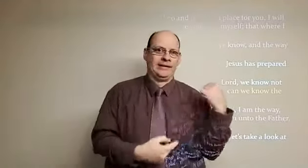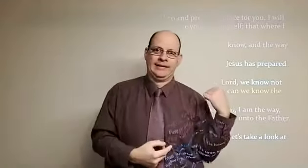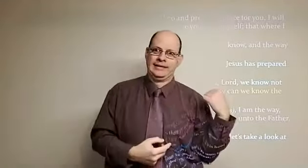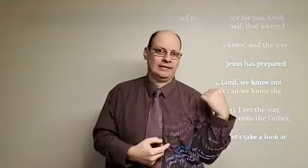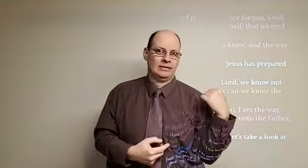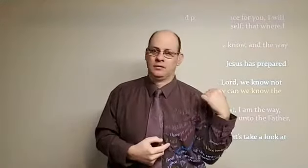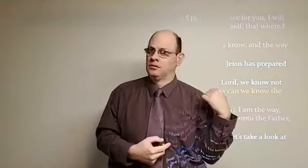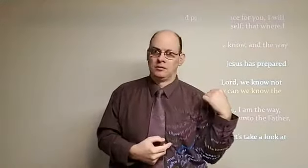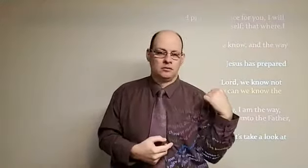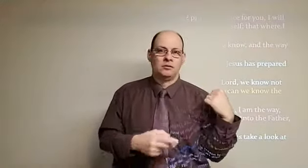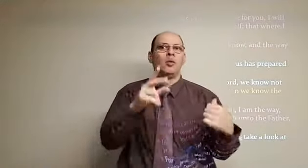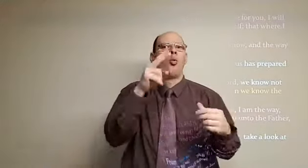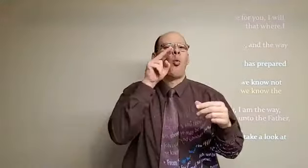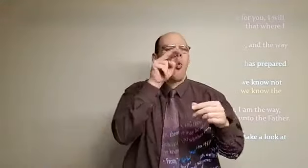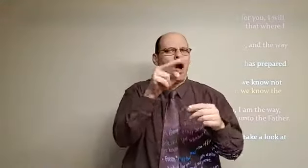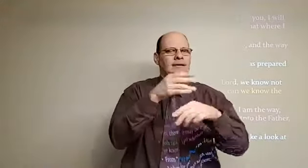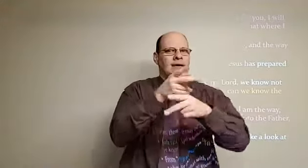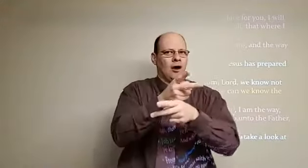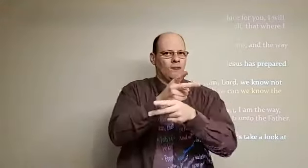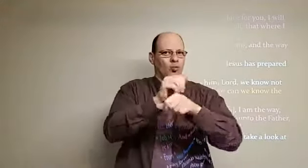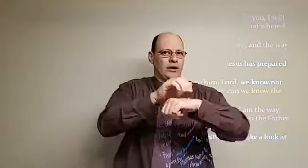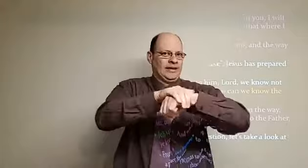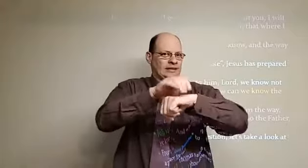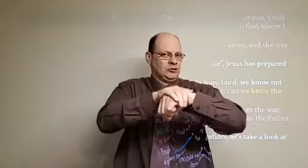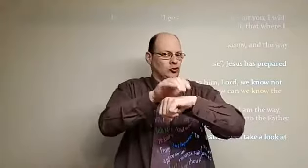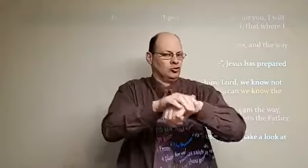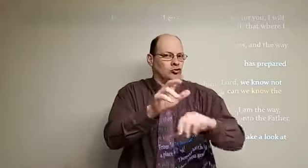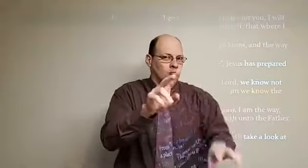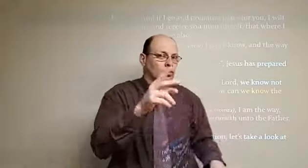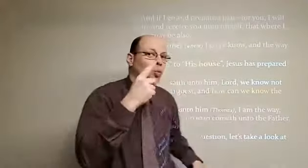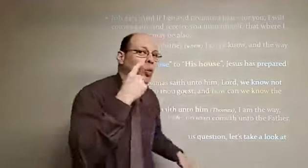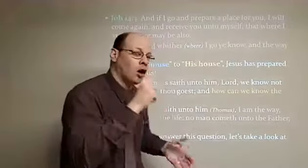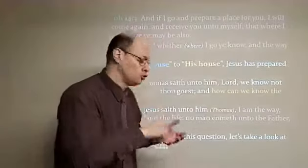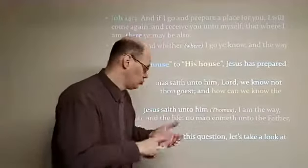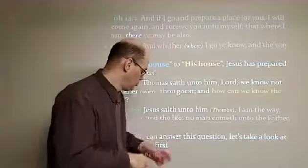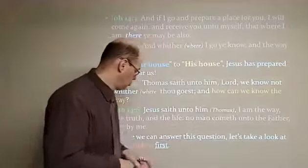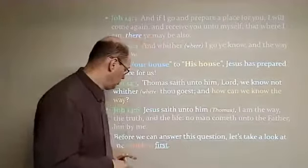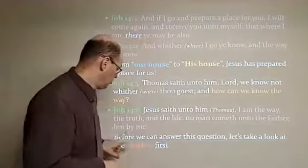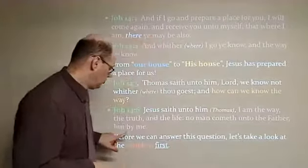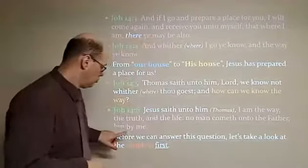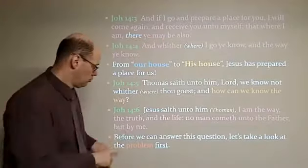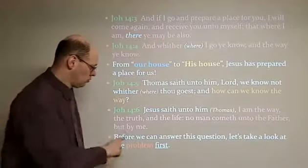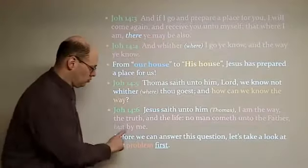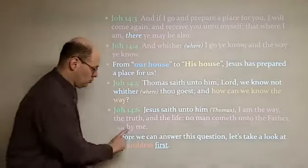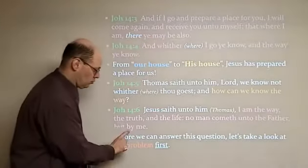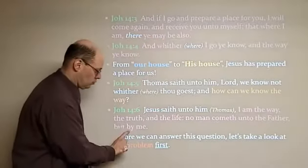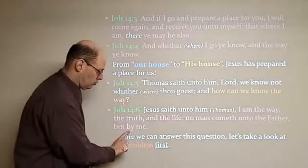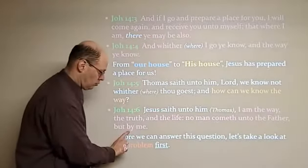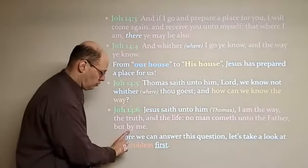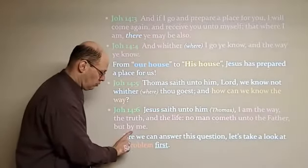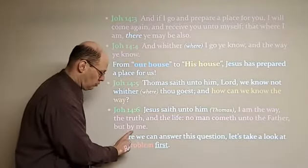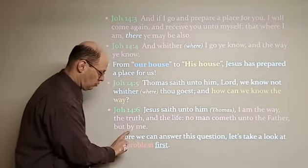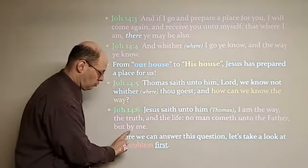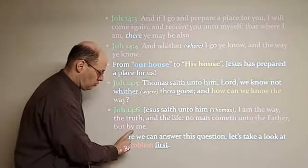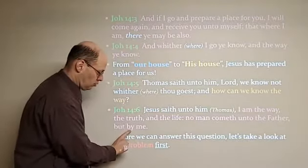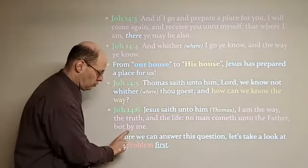that's not what the scripture means you want to look at the English very carefully it says but